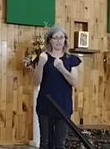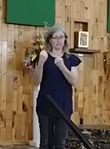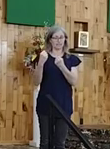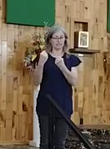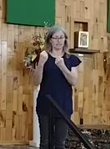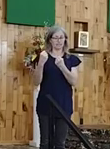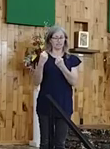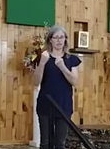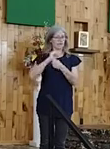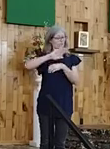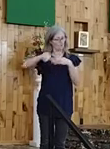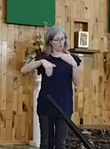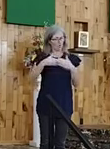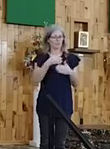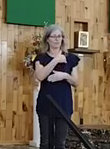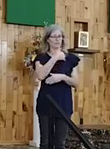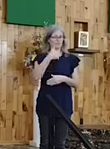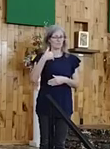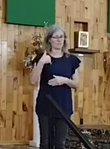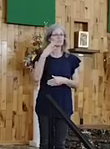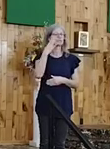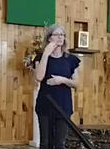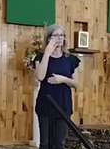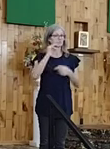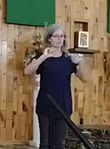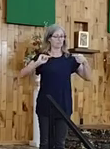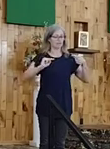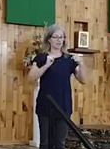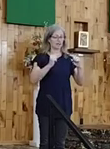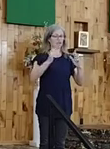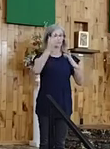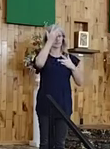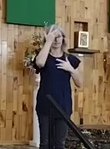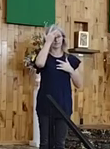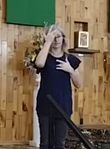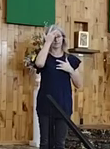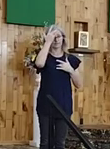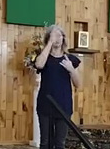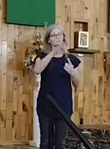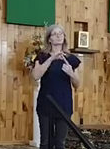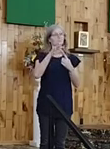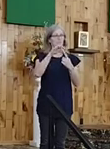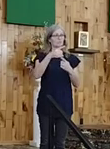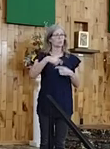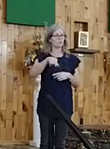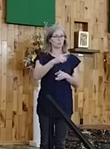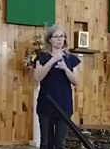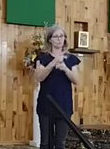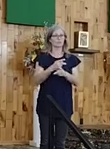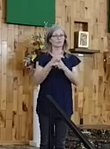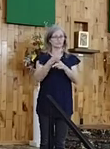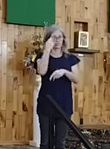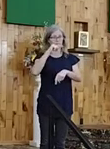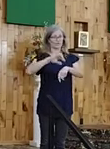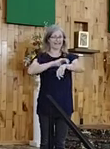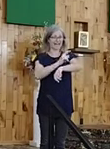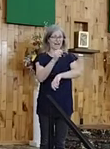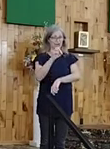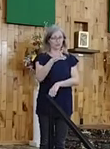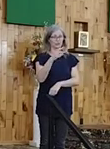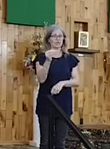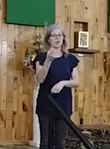recovery of all our parishioners experiencing pain and illness, especially those undergoing treatment for